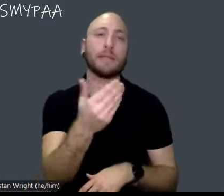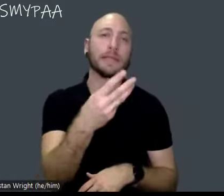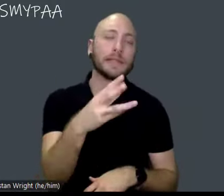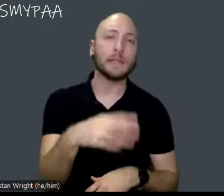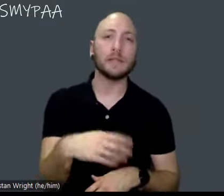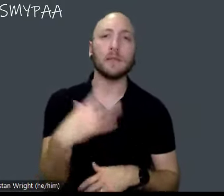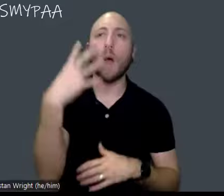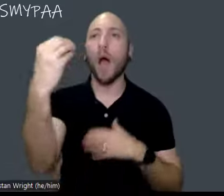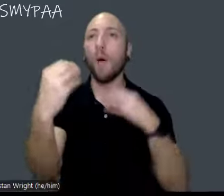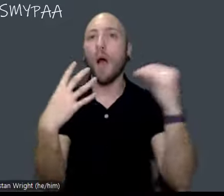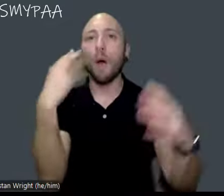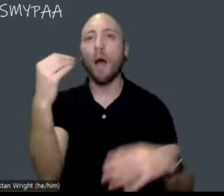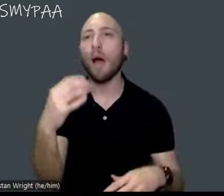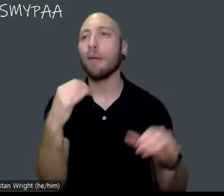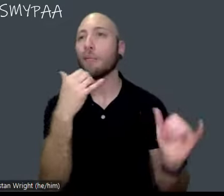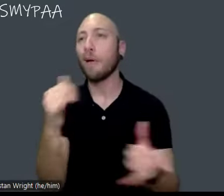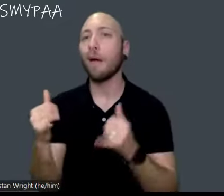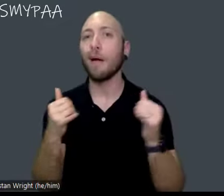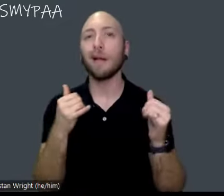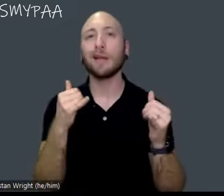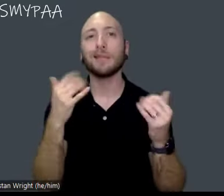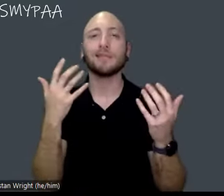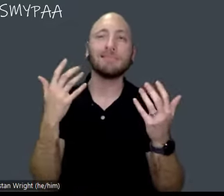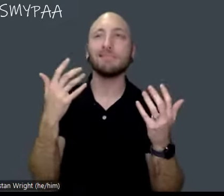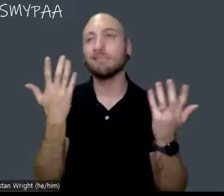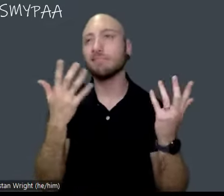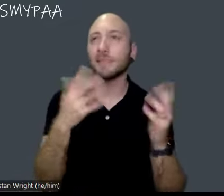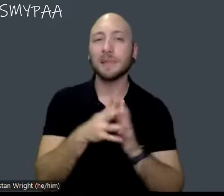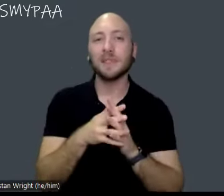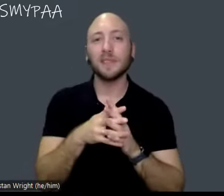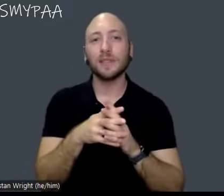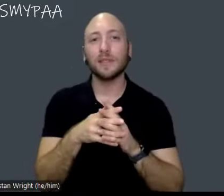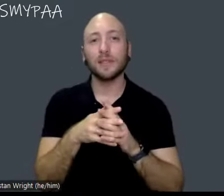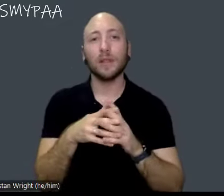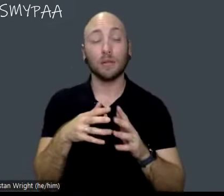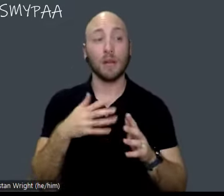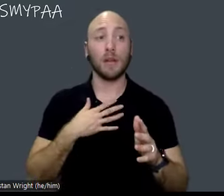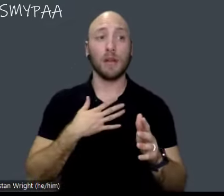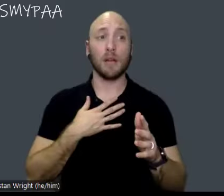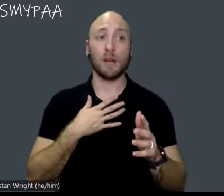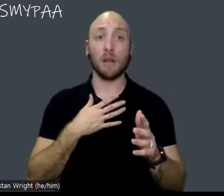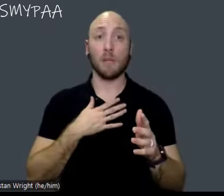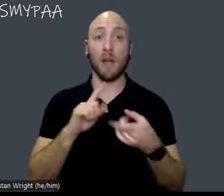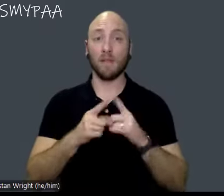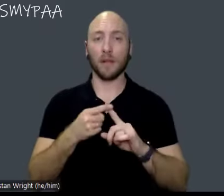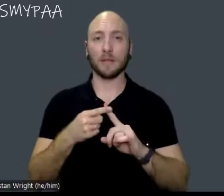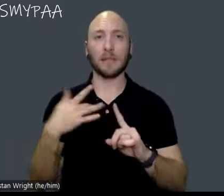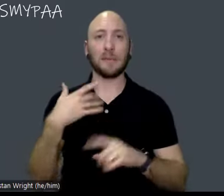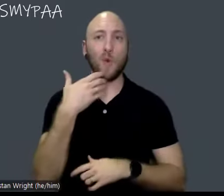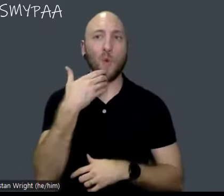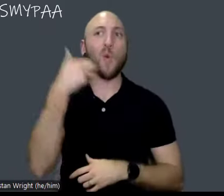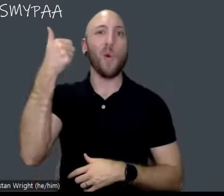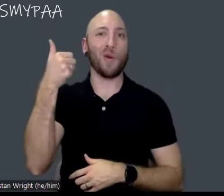to lots of parties and getting surrounding myself with older people